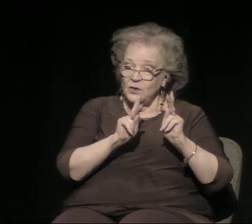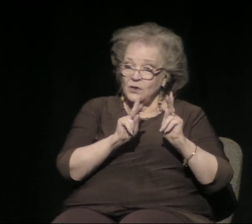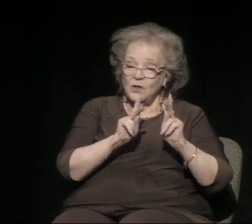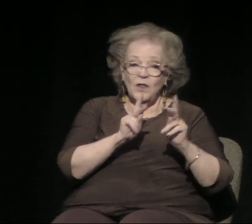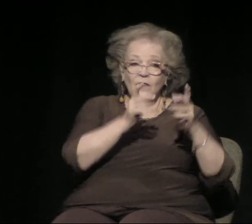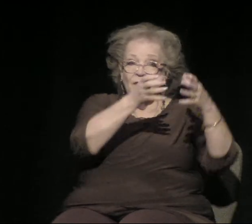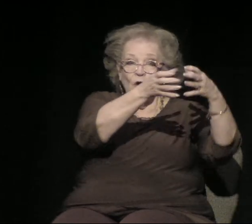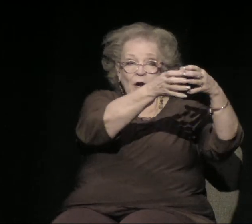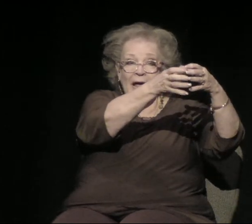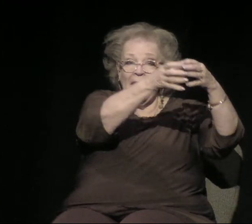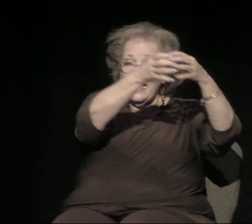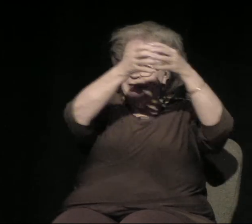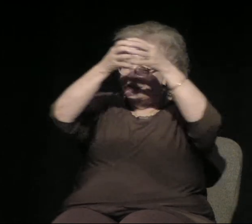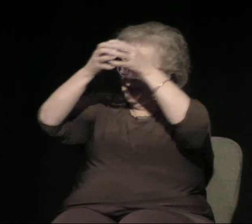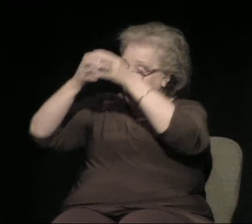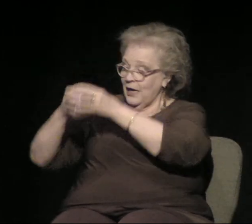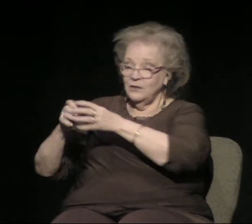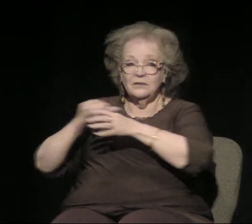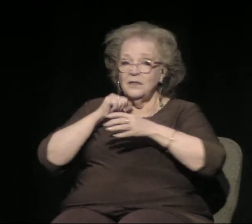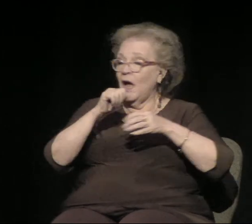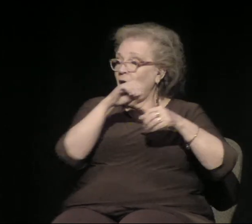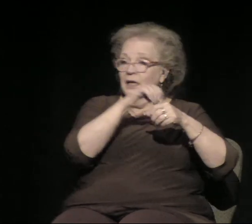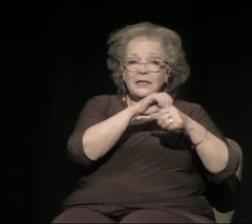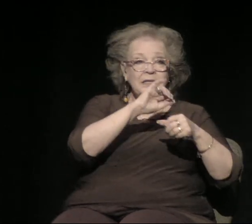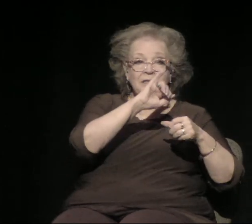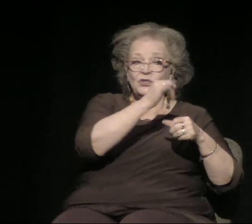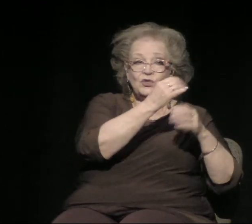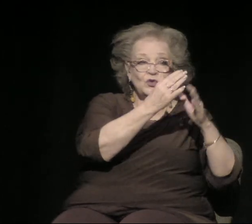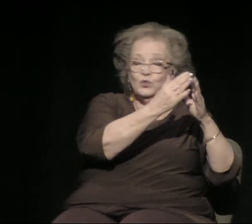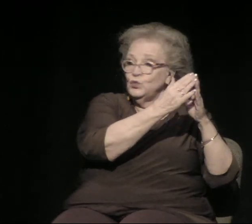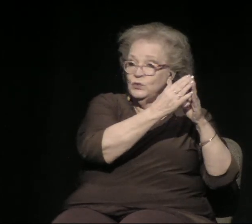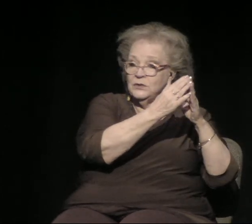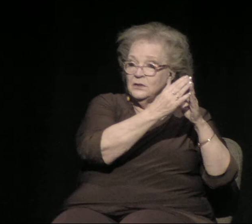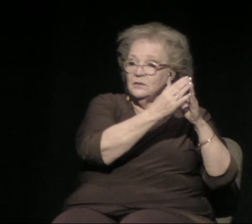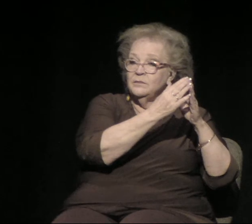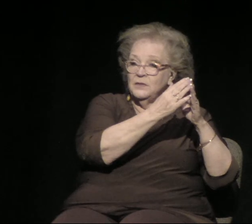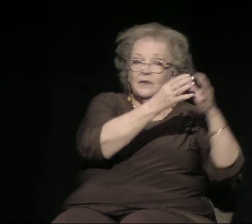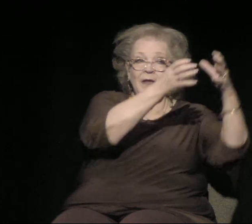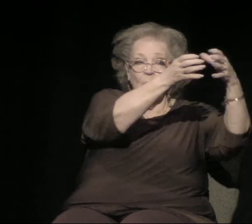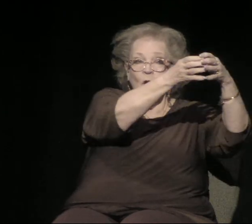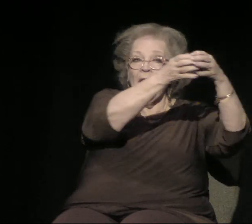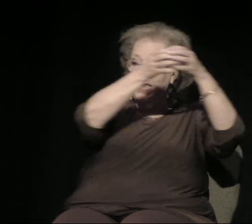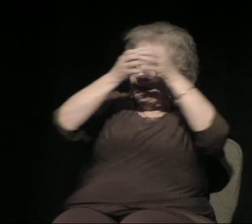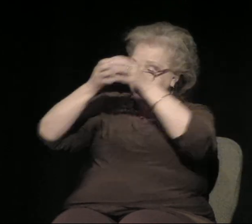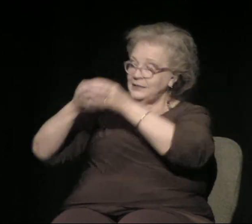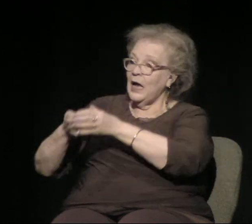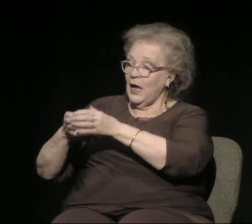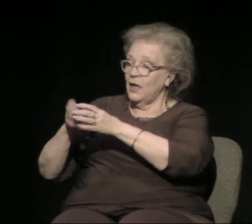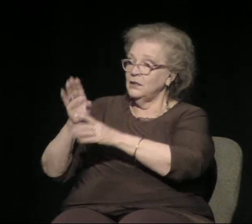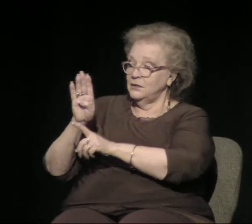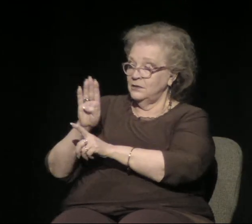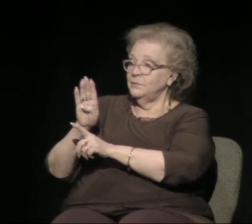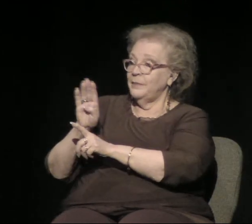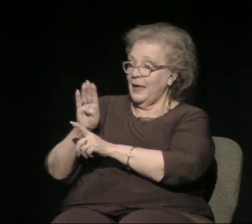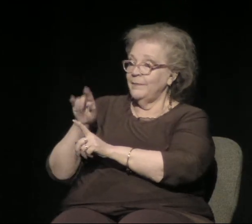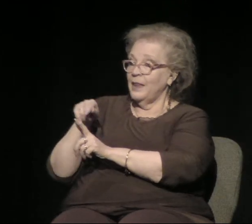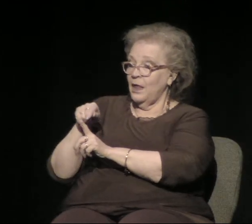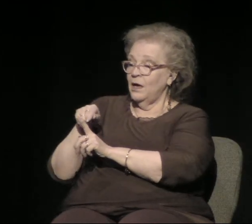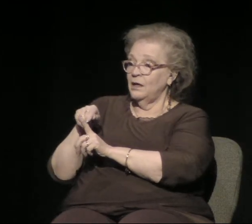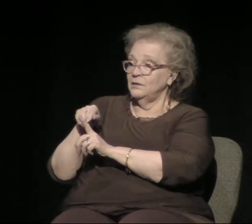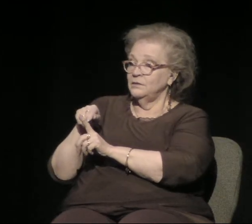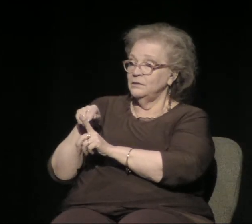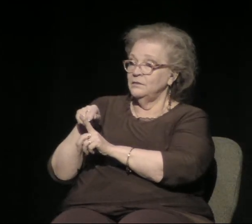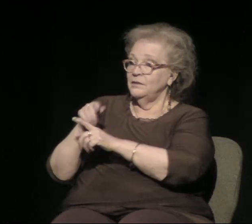not in the promised land. They're not in Jerusalem. They're exiled to Babylon. And he had a realization that soon that exile